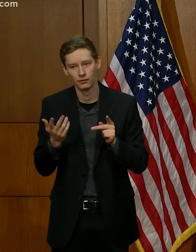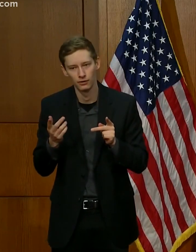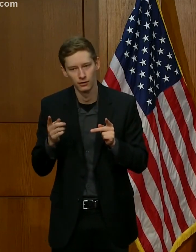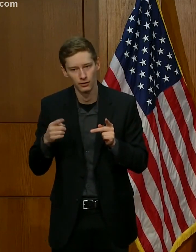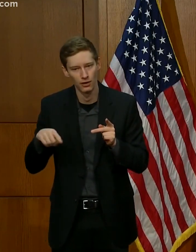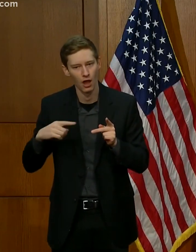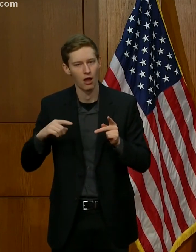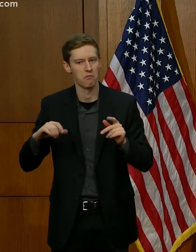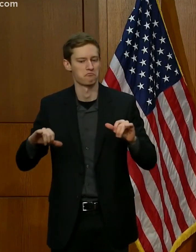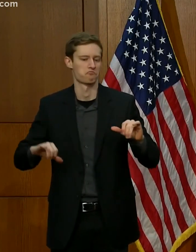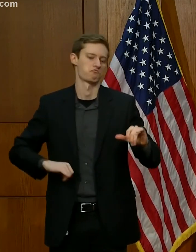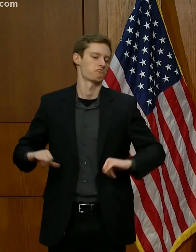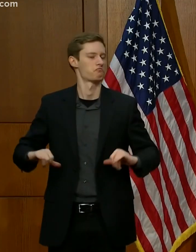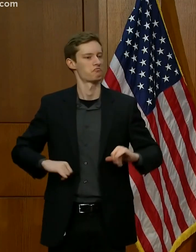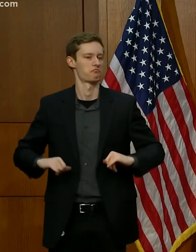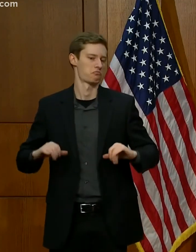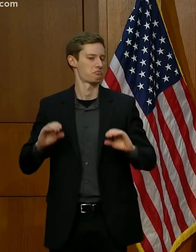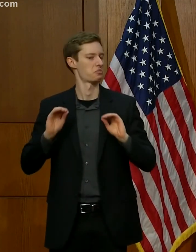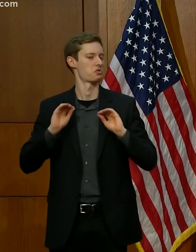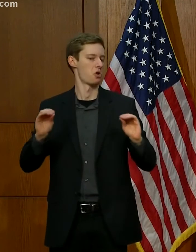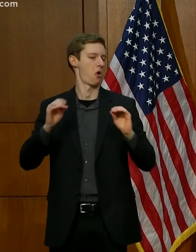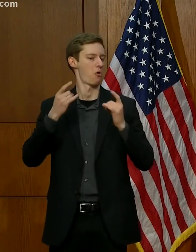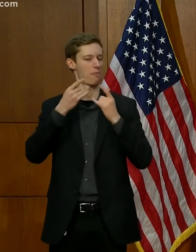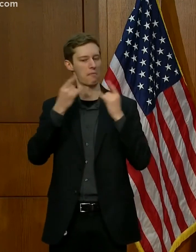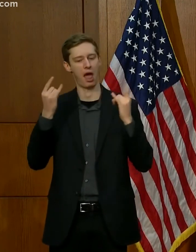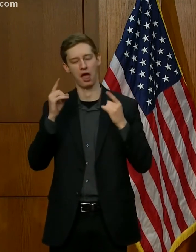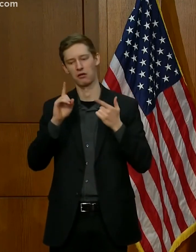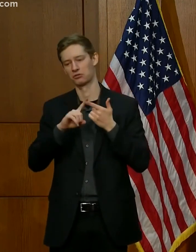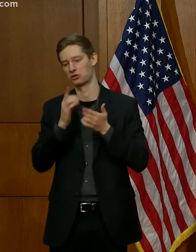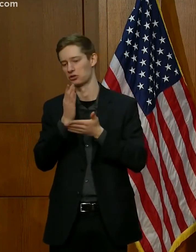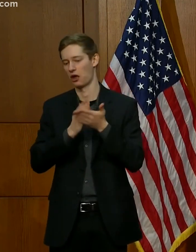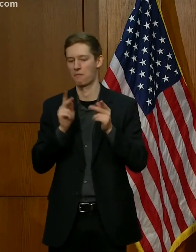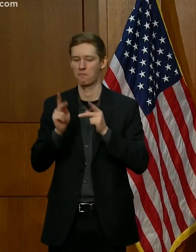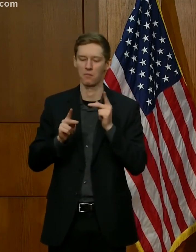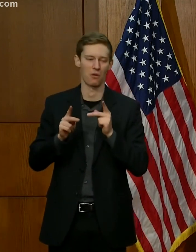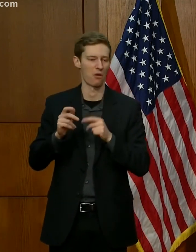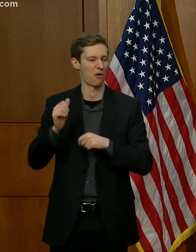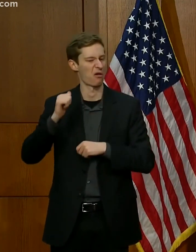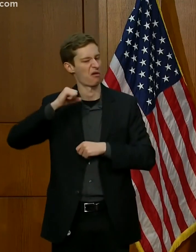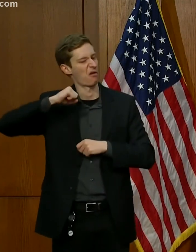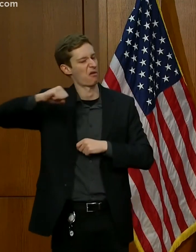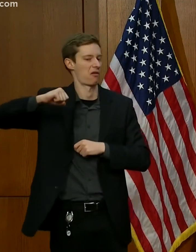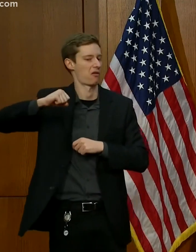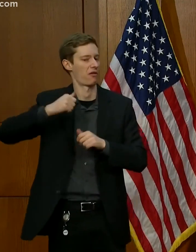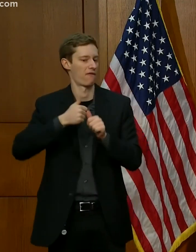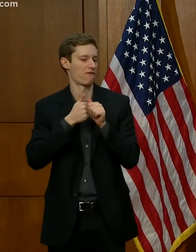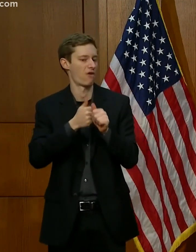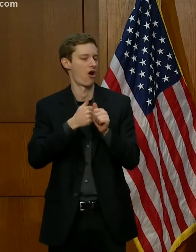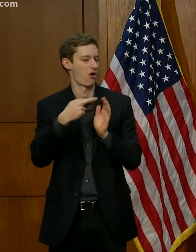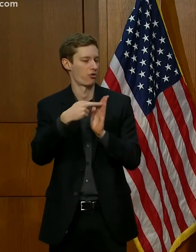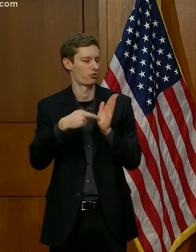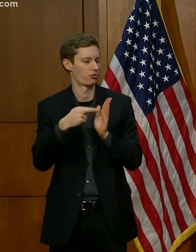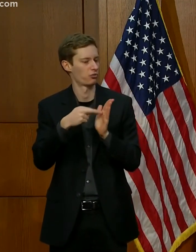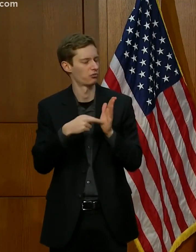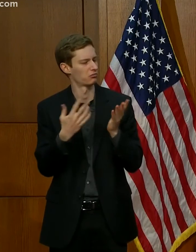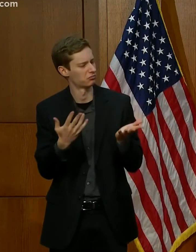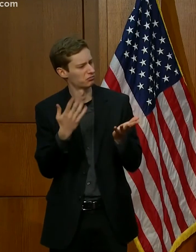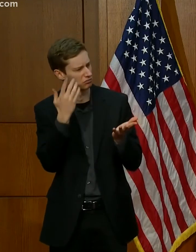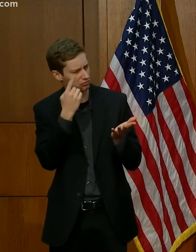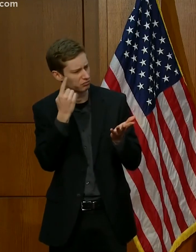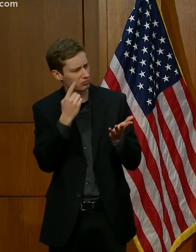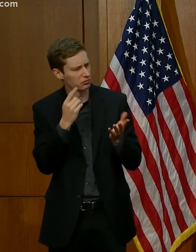not wearing a mask, they're not practicing social distancing, they're not adhering to the restrictions. Is there some lax in the enforcement